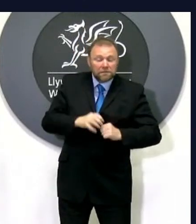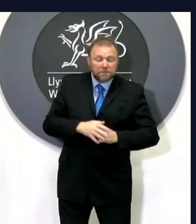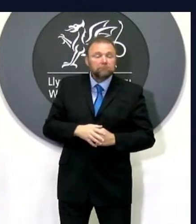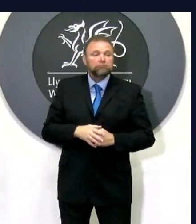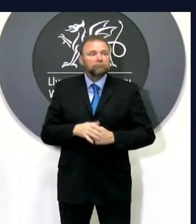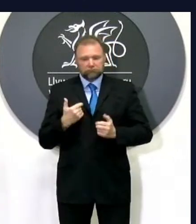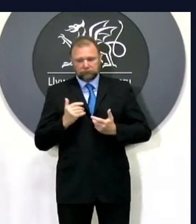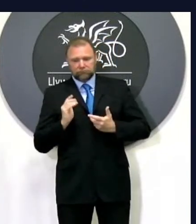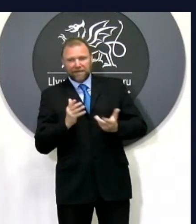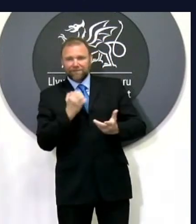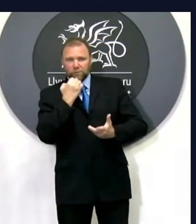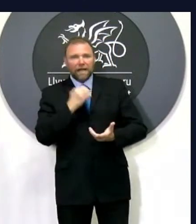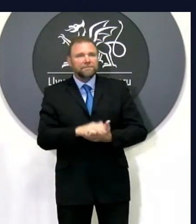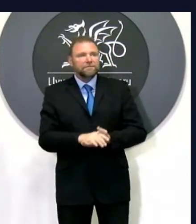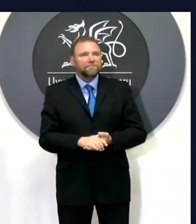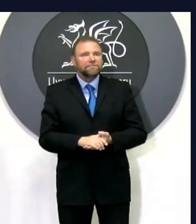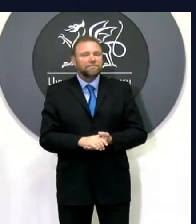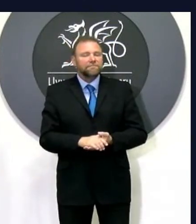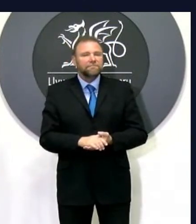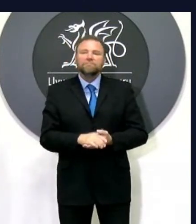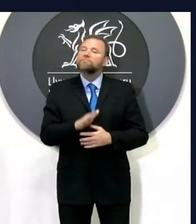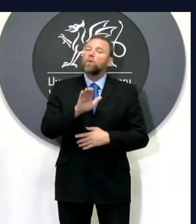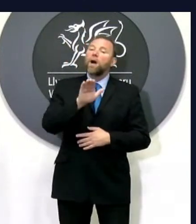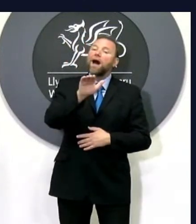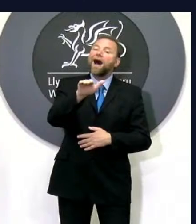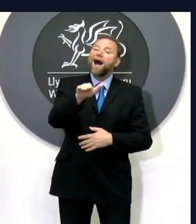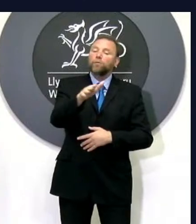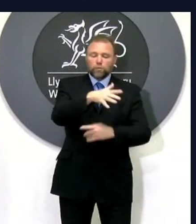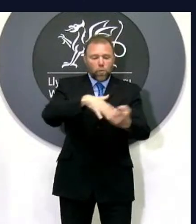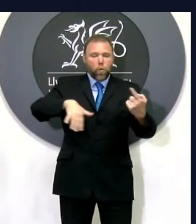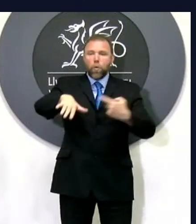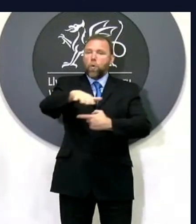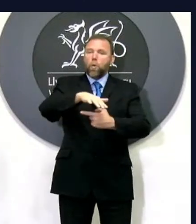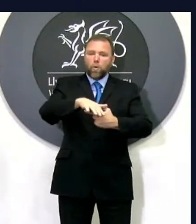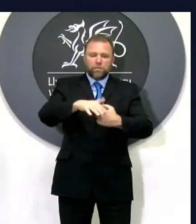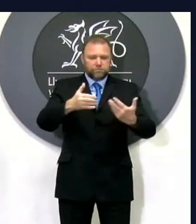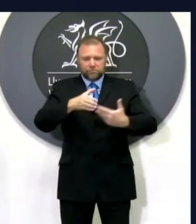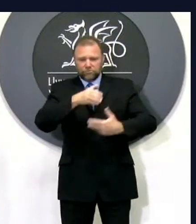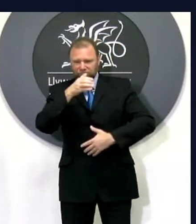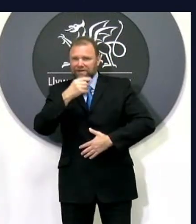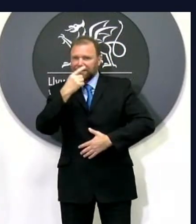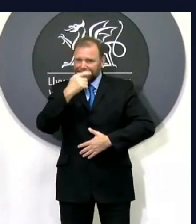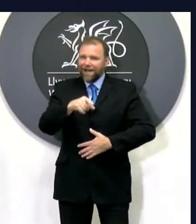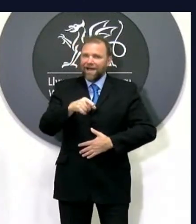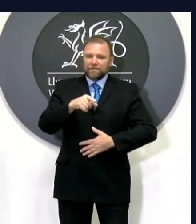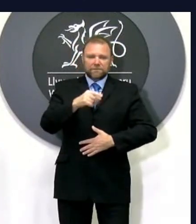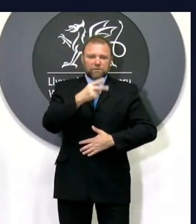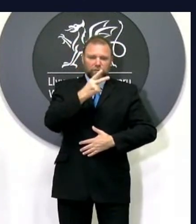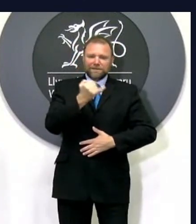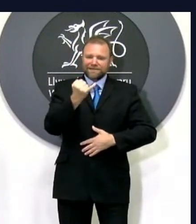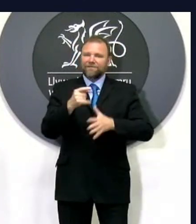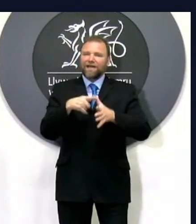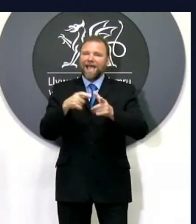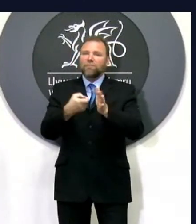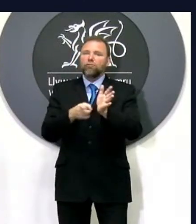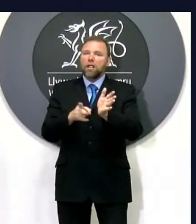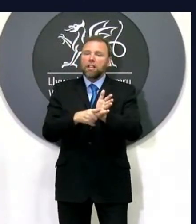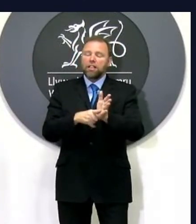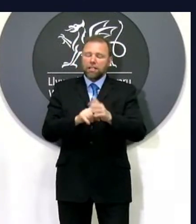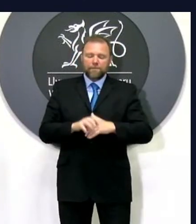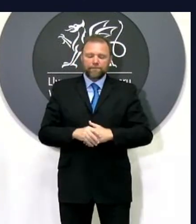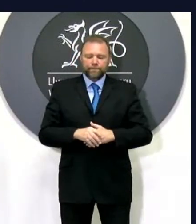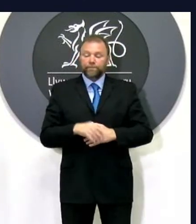date today. Outdoor hospitality reopening on the 26th of April, and if things continue to go